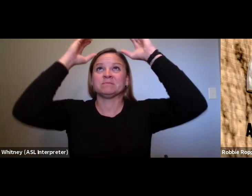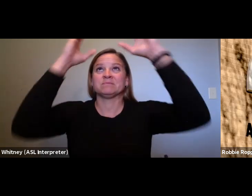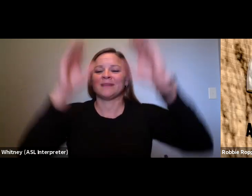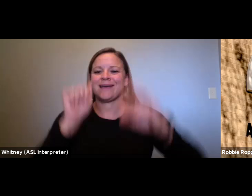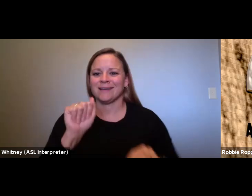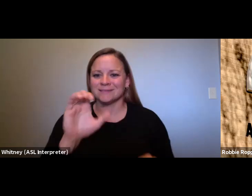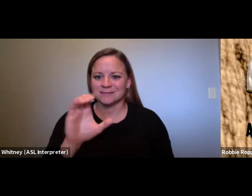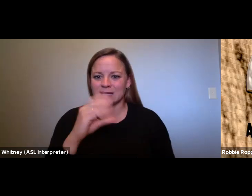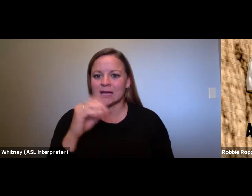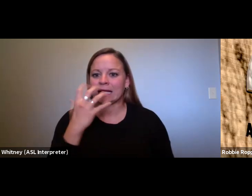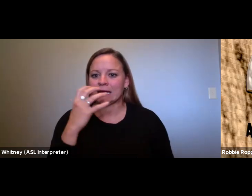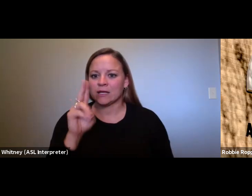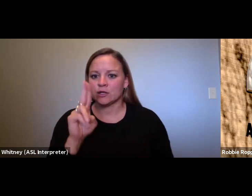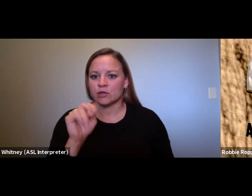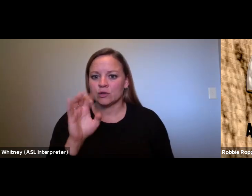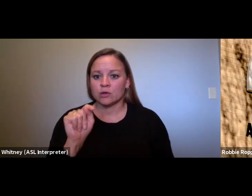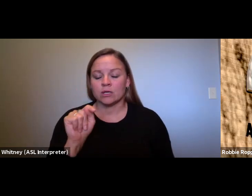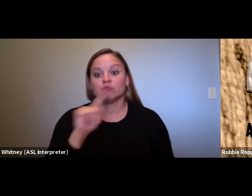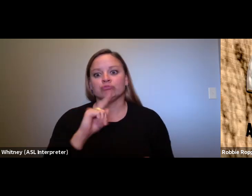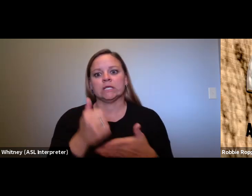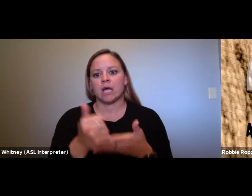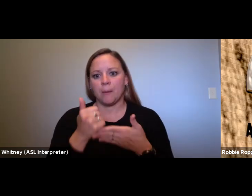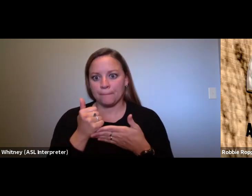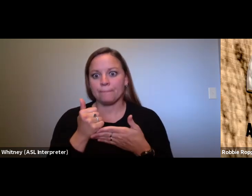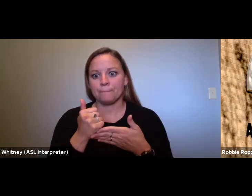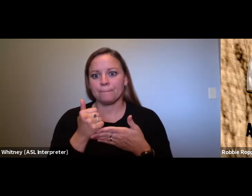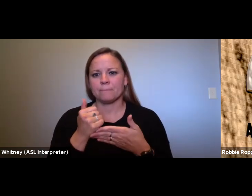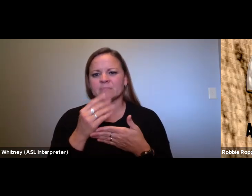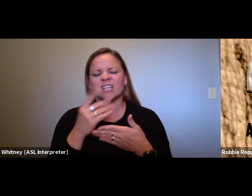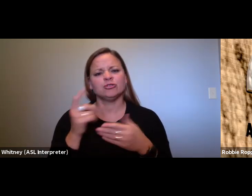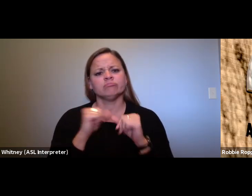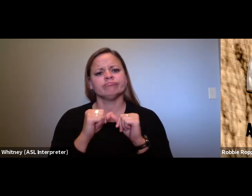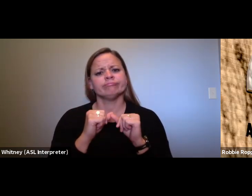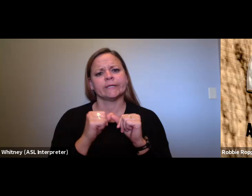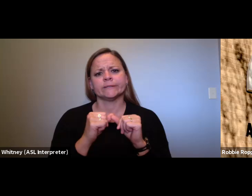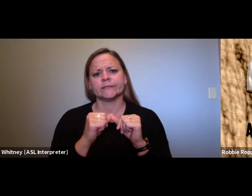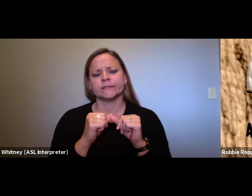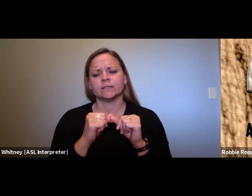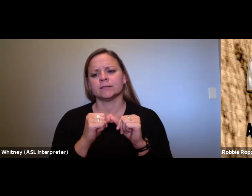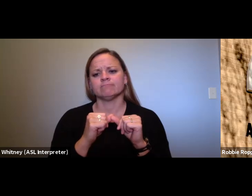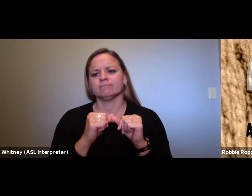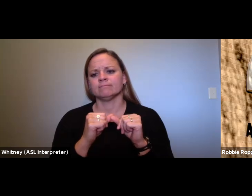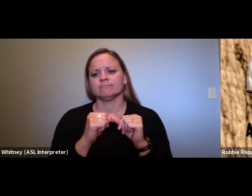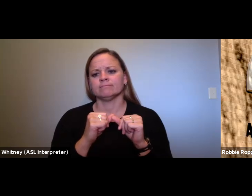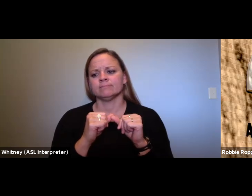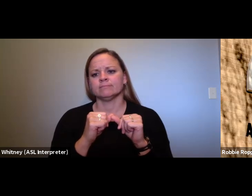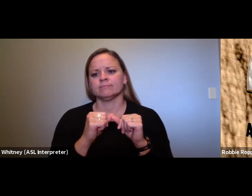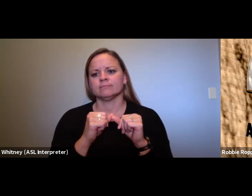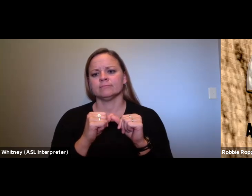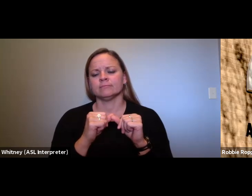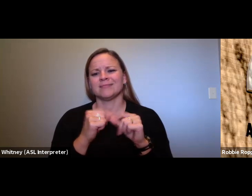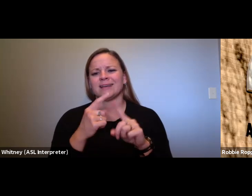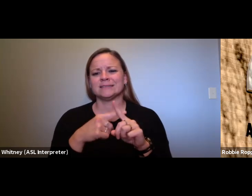and heating unit, which is really helpful in just maintaining, it maintains a